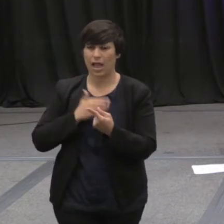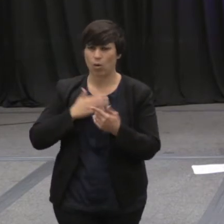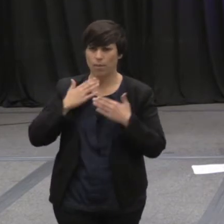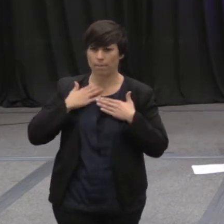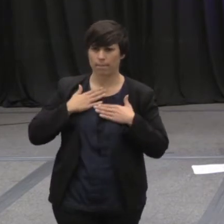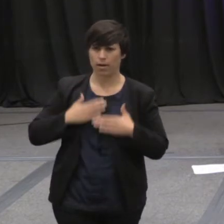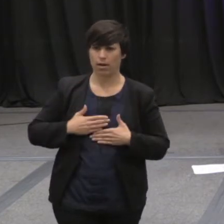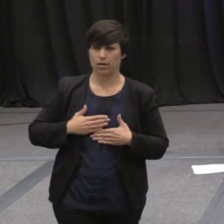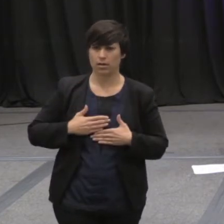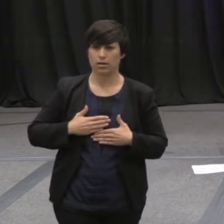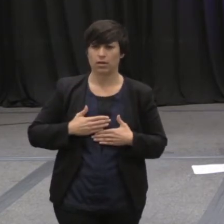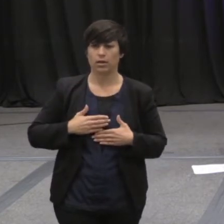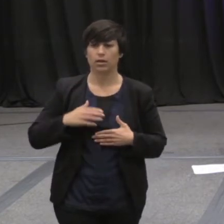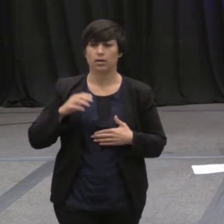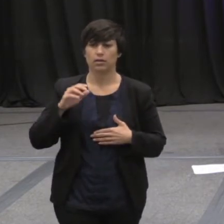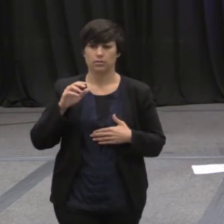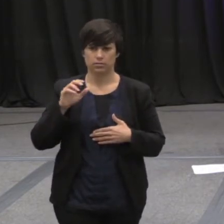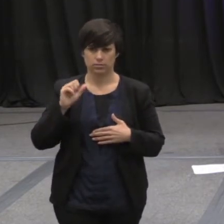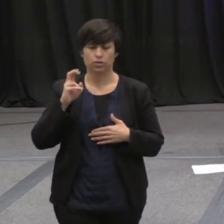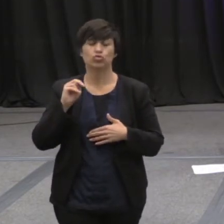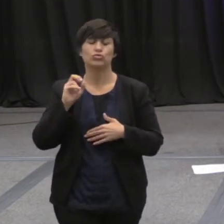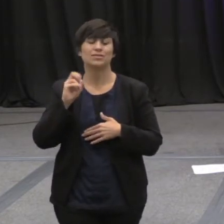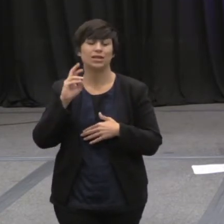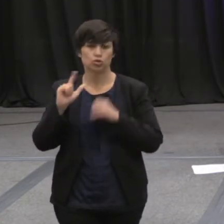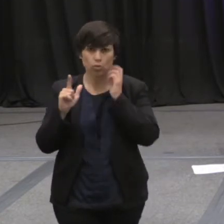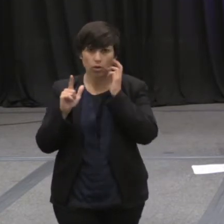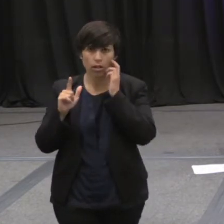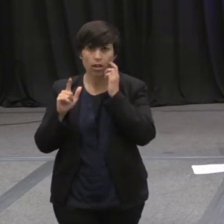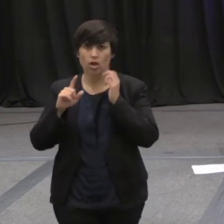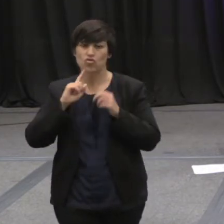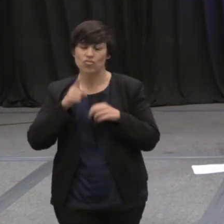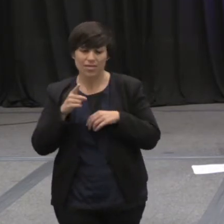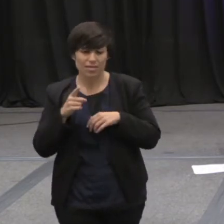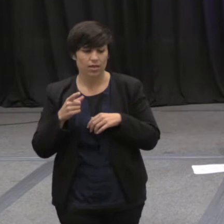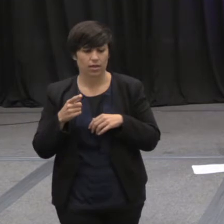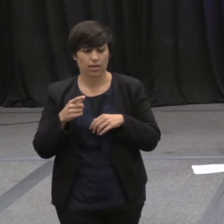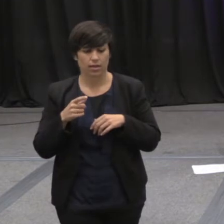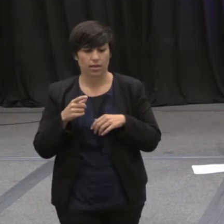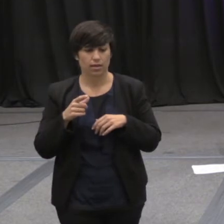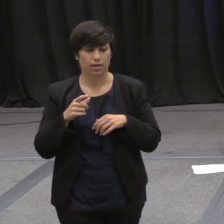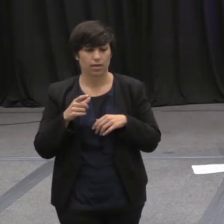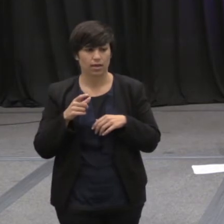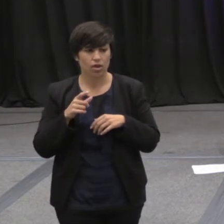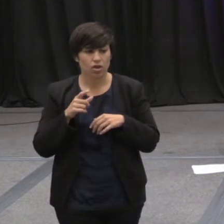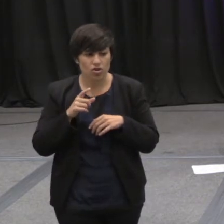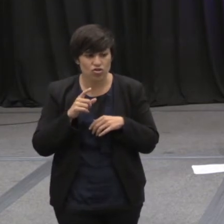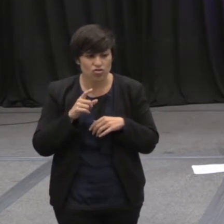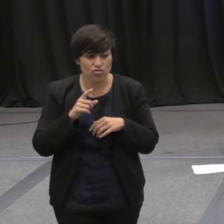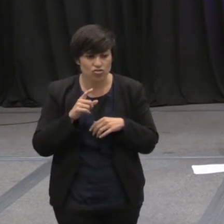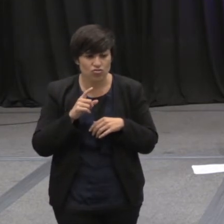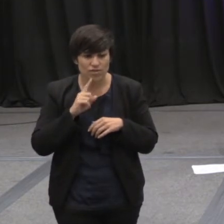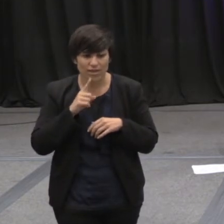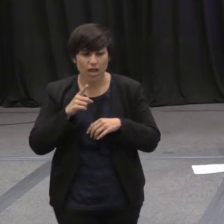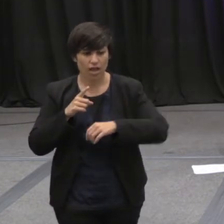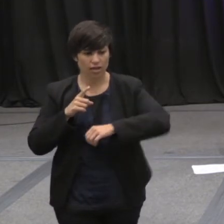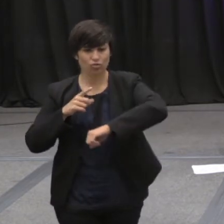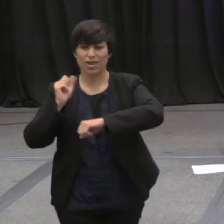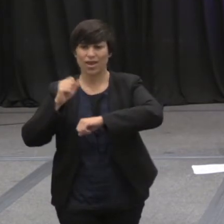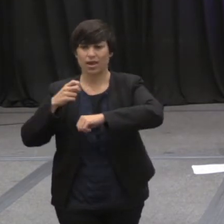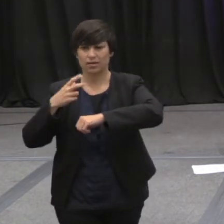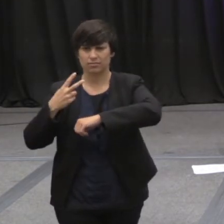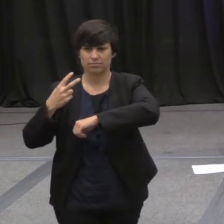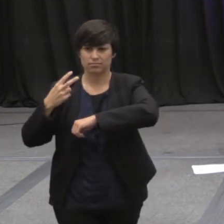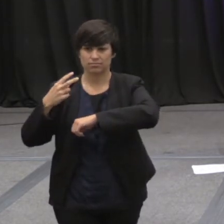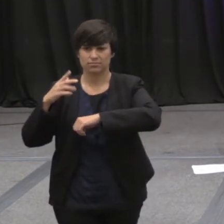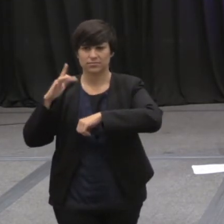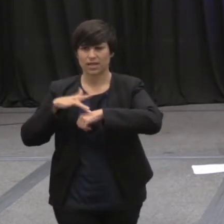and climb things and squeeze things. And we love our teddy bear and the arm of the couch. It's really sort of fun to ride like a horse. And it's the adult